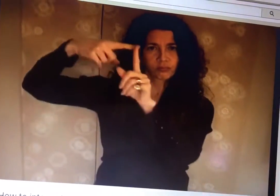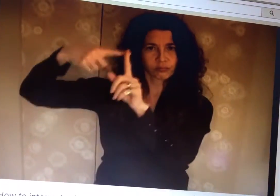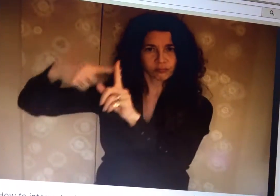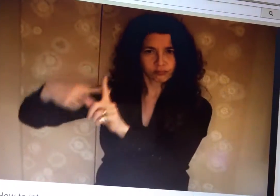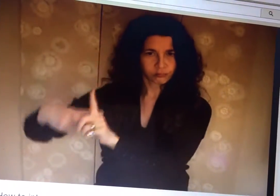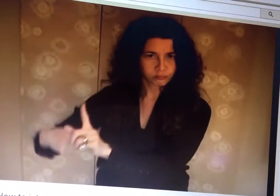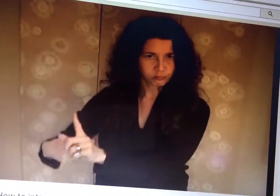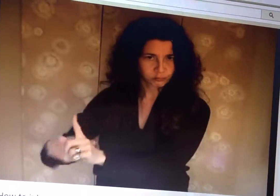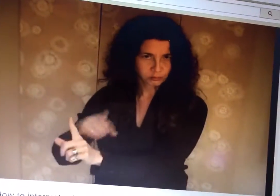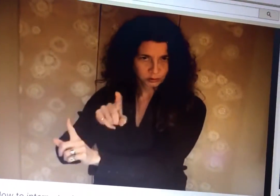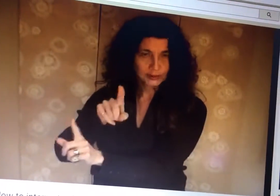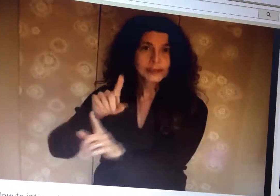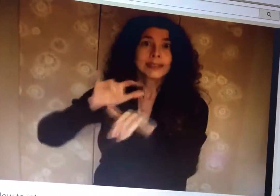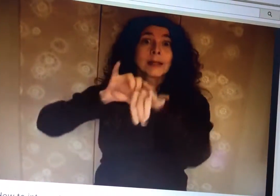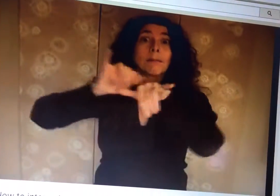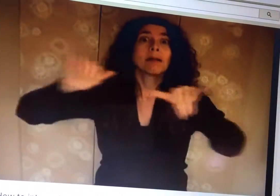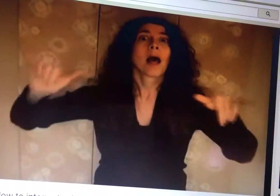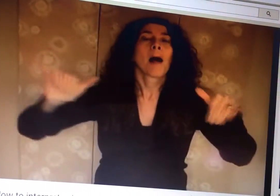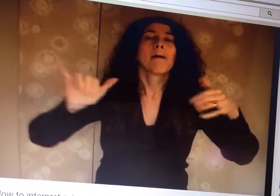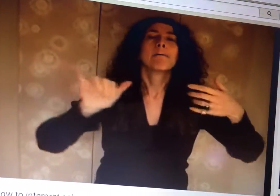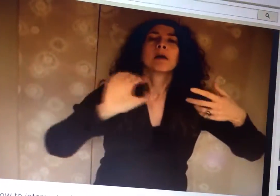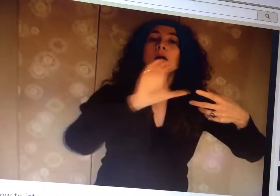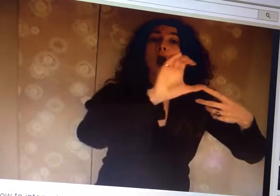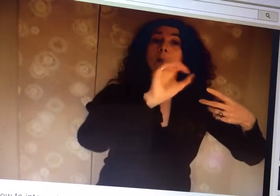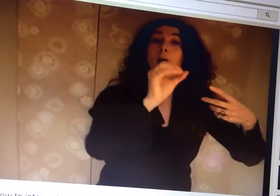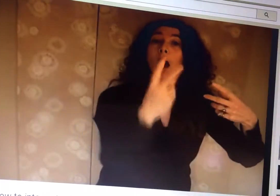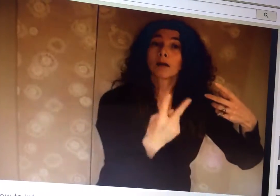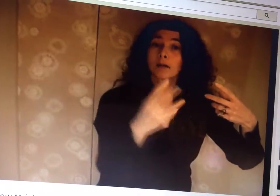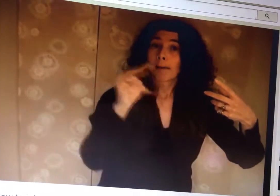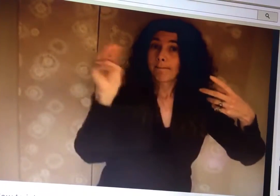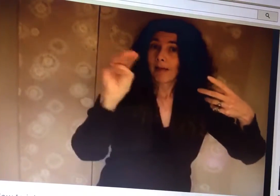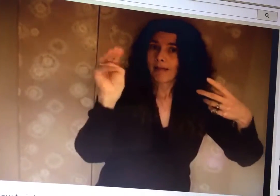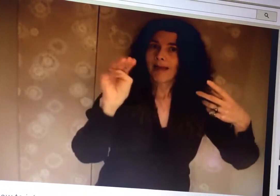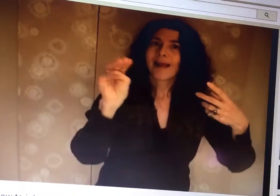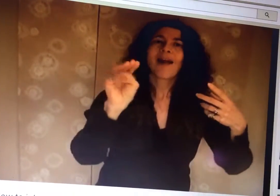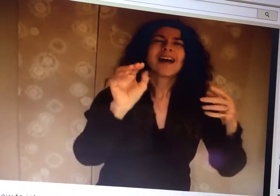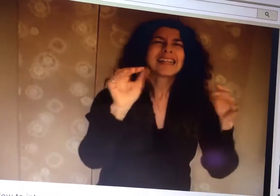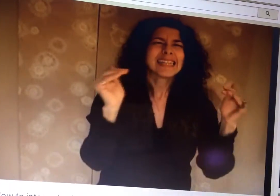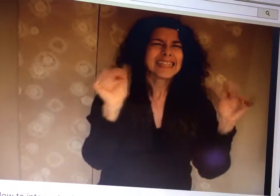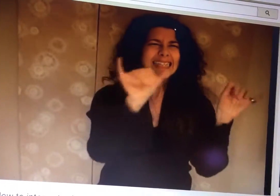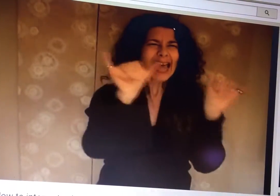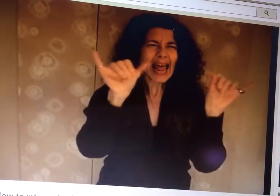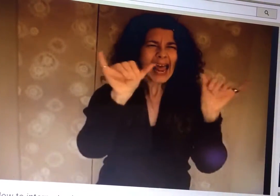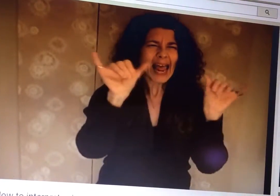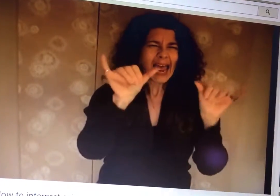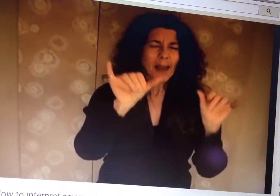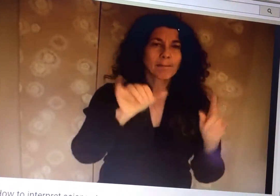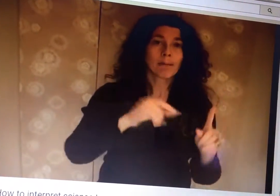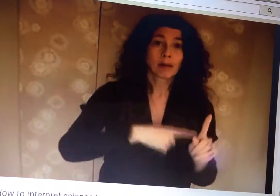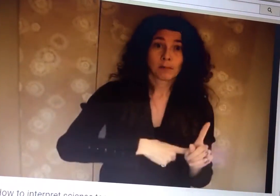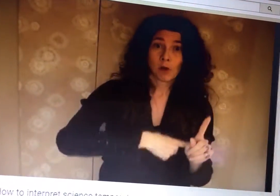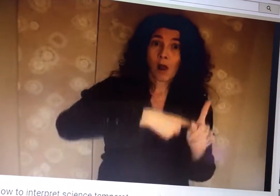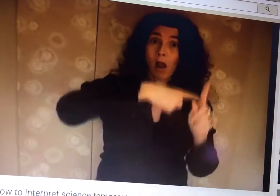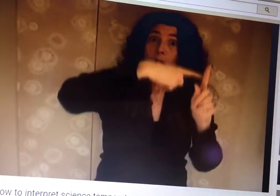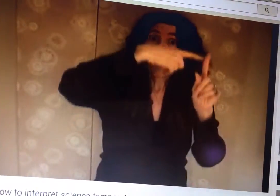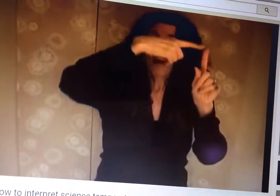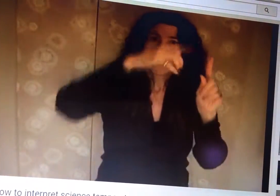the rising and falling temperatures on the graph, and I move it from left to right, and it sort of represents the